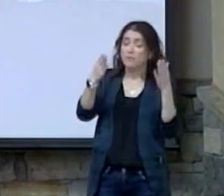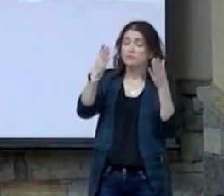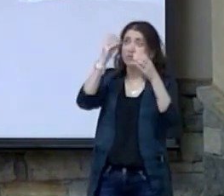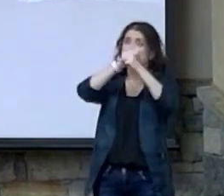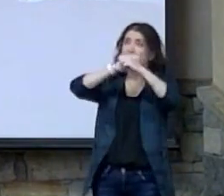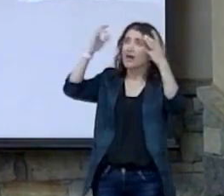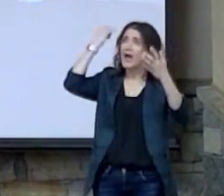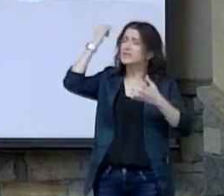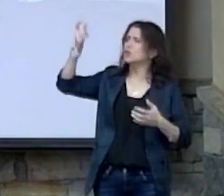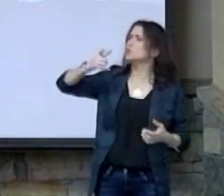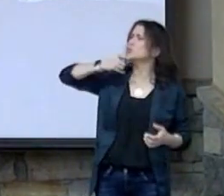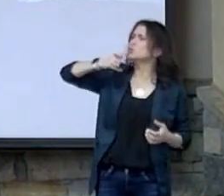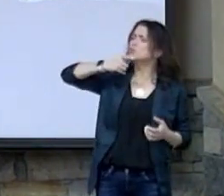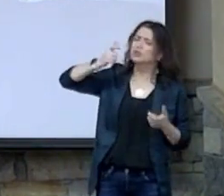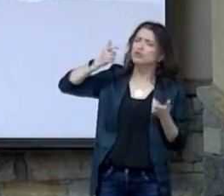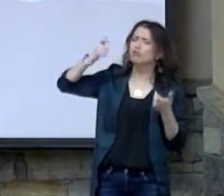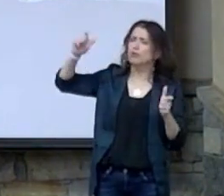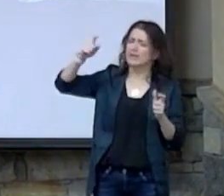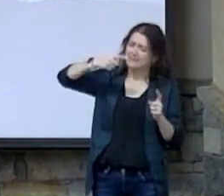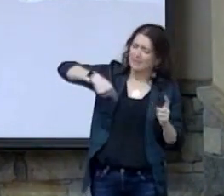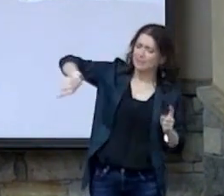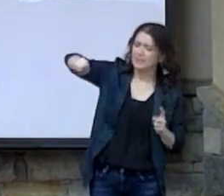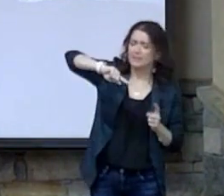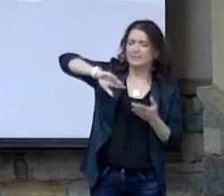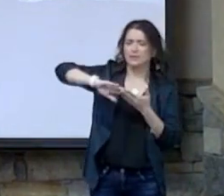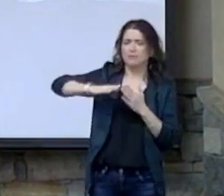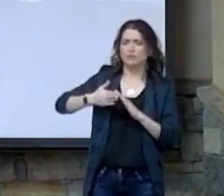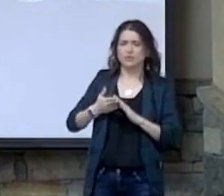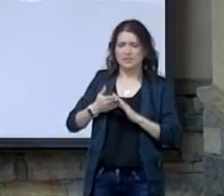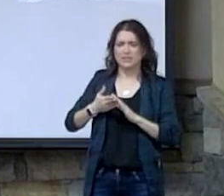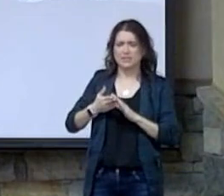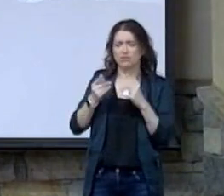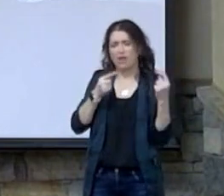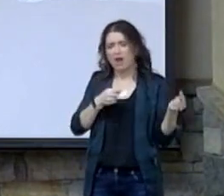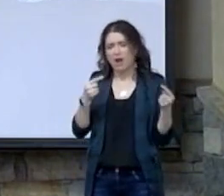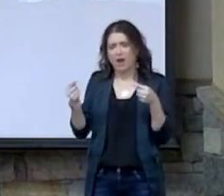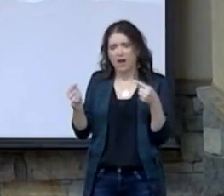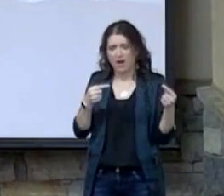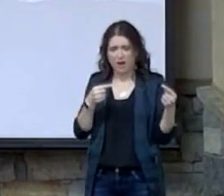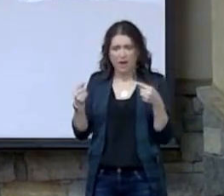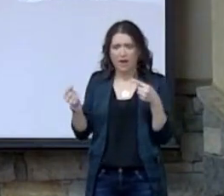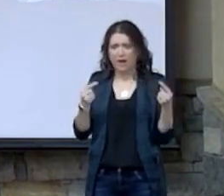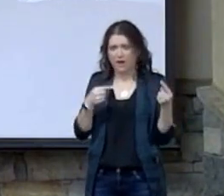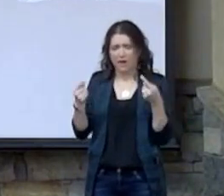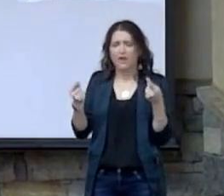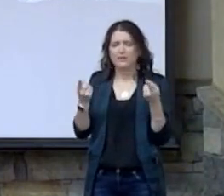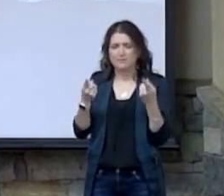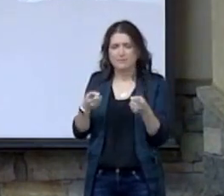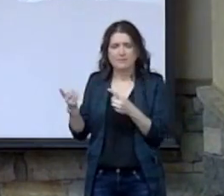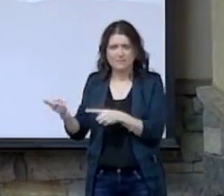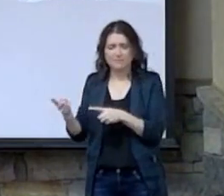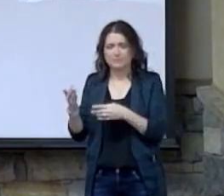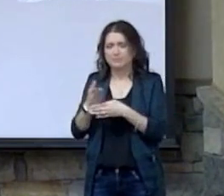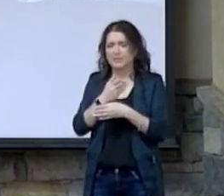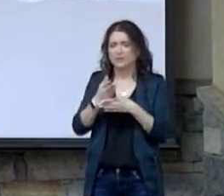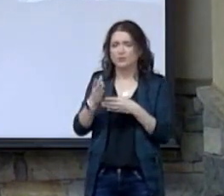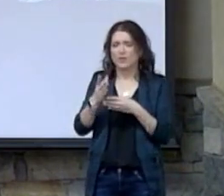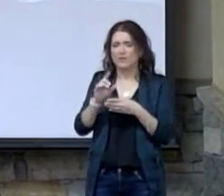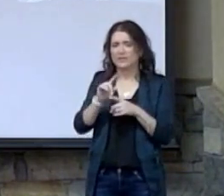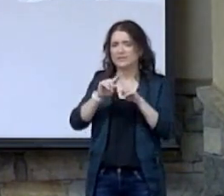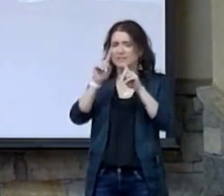of who's the greatest in this community, an ongoing argument that had existed between the